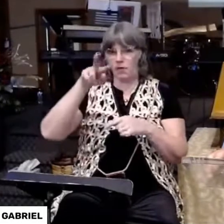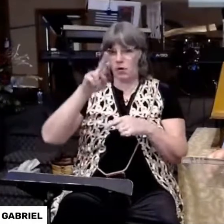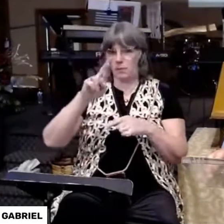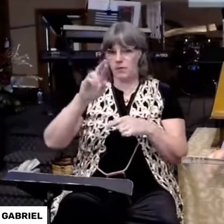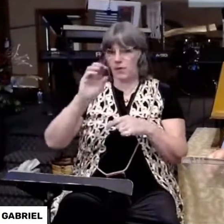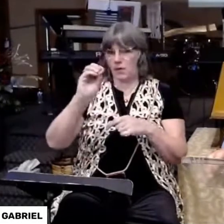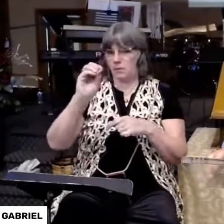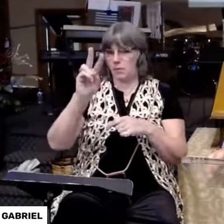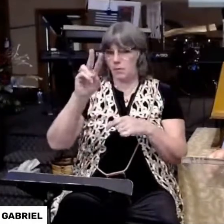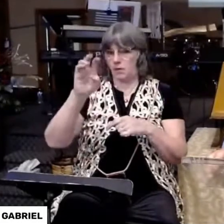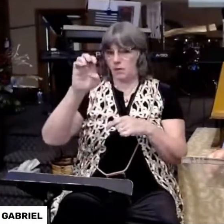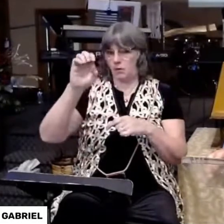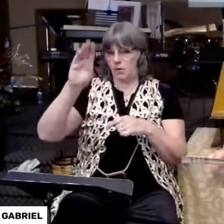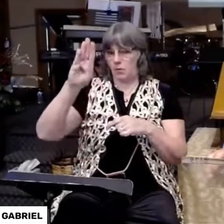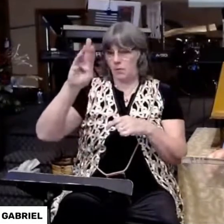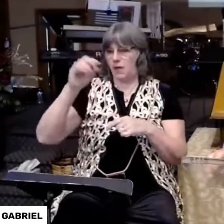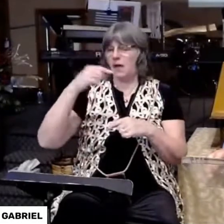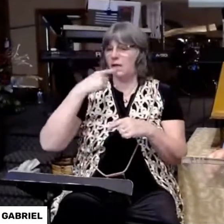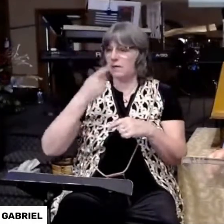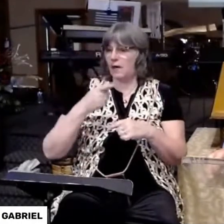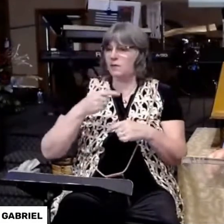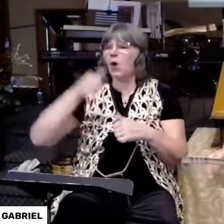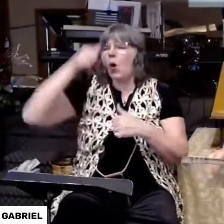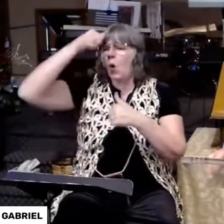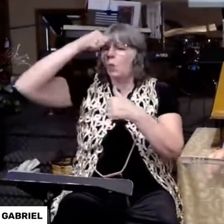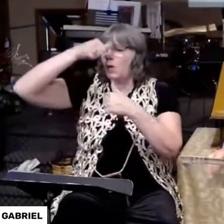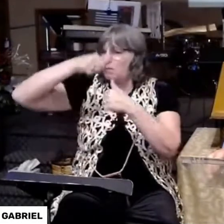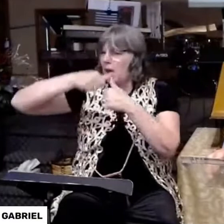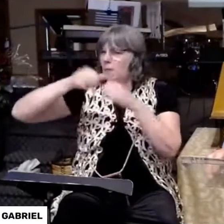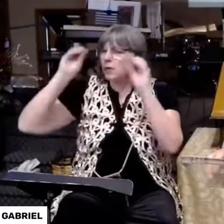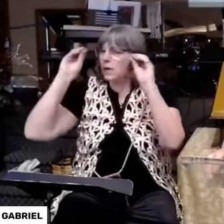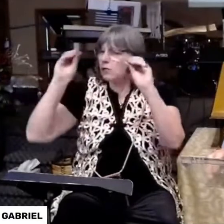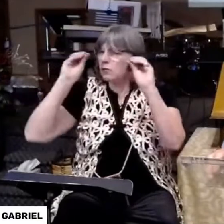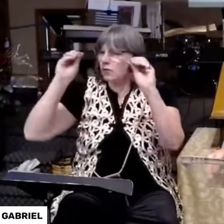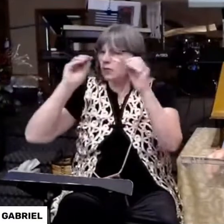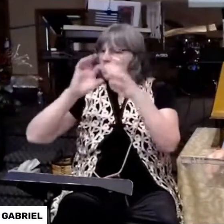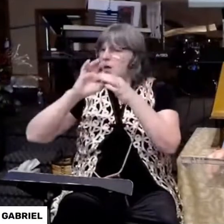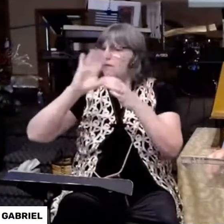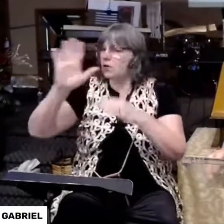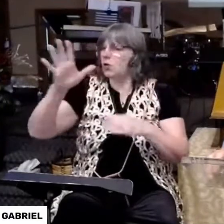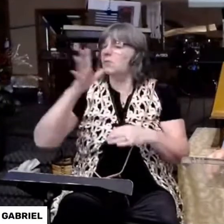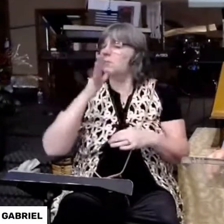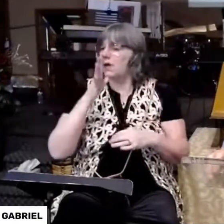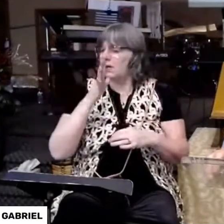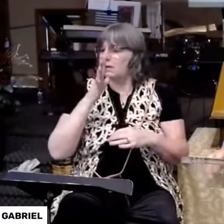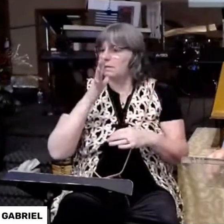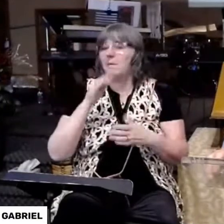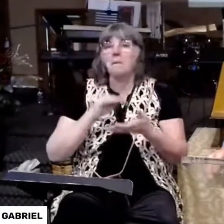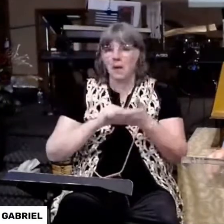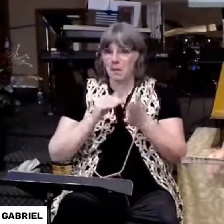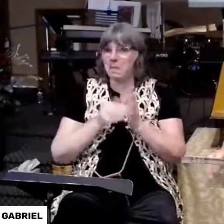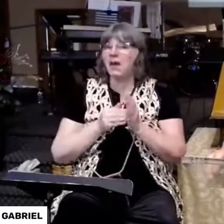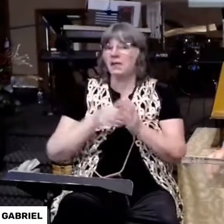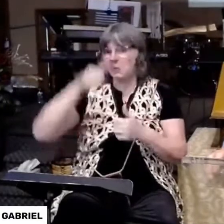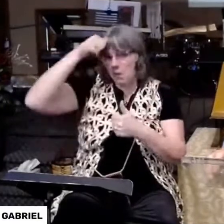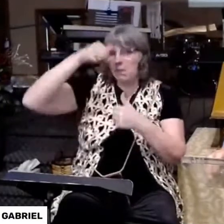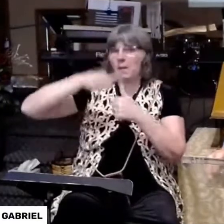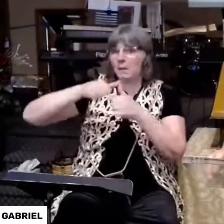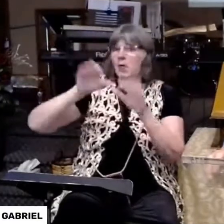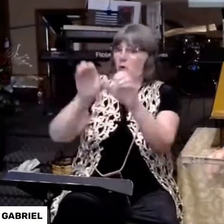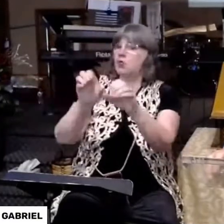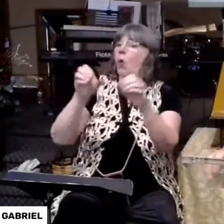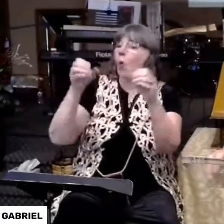Basically, what's written, remember the Torah of your mother. Because the Torah is an instruction by somebody